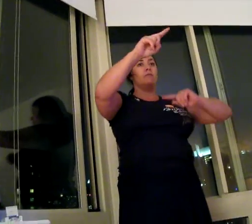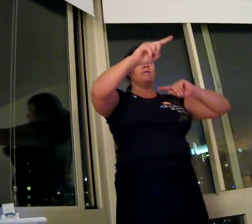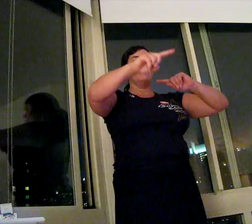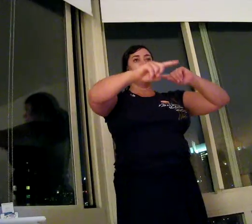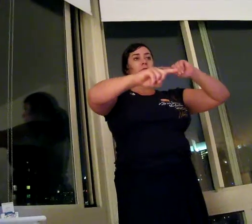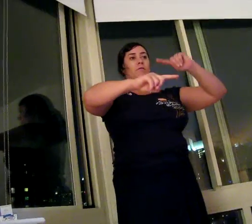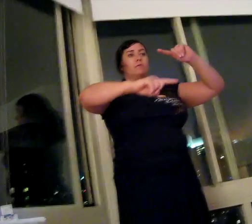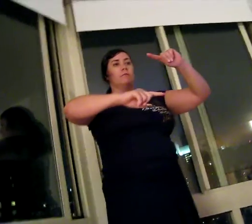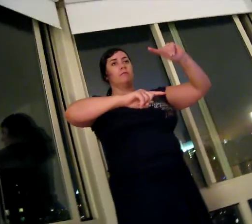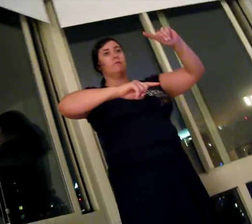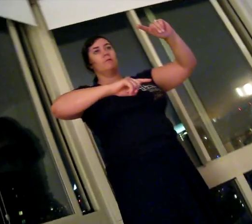aerial.